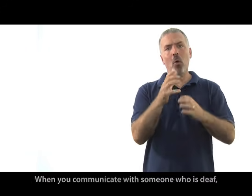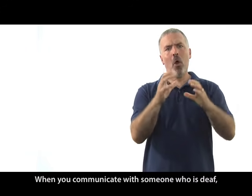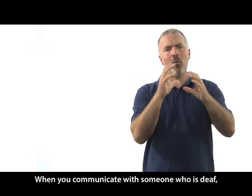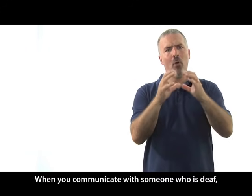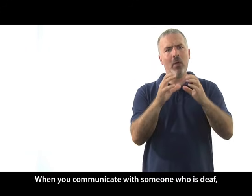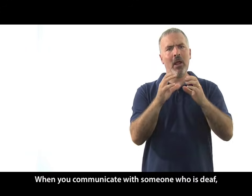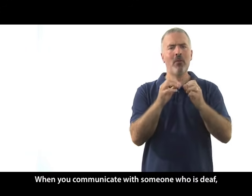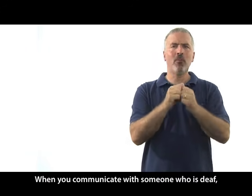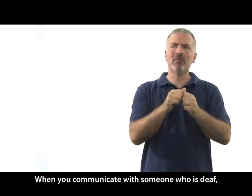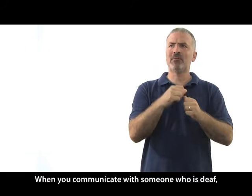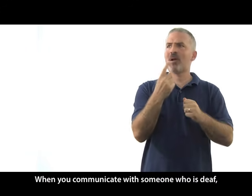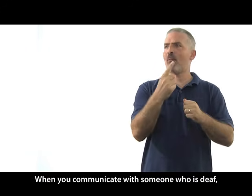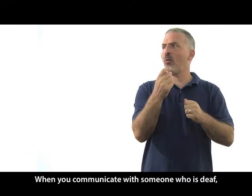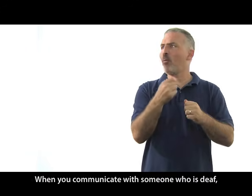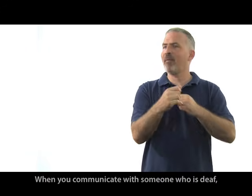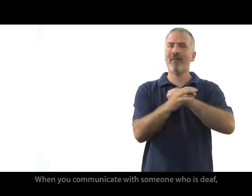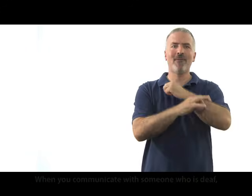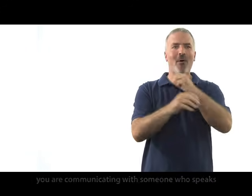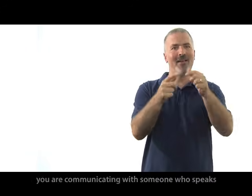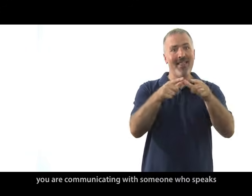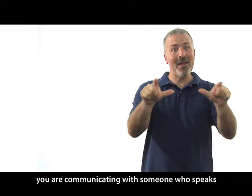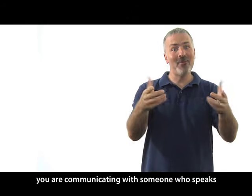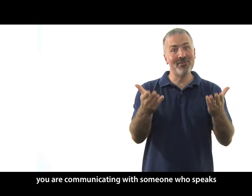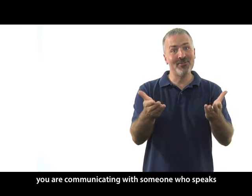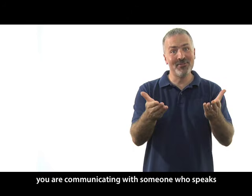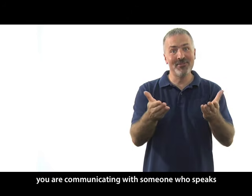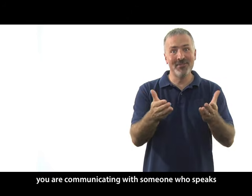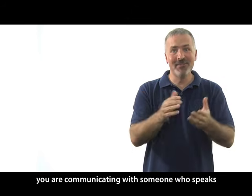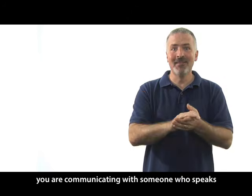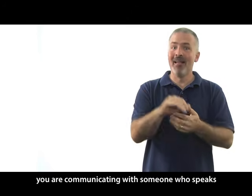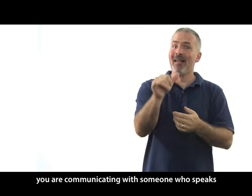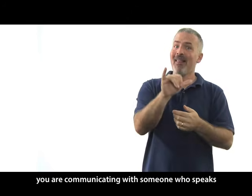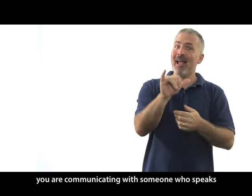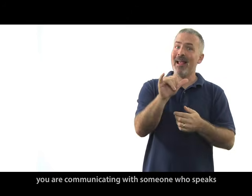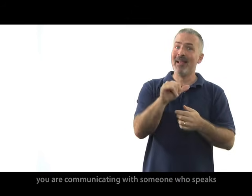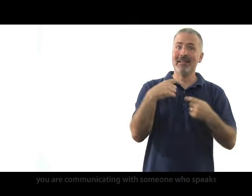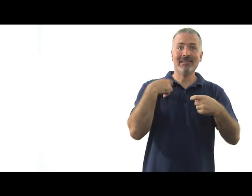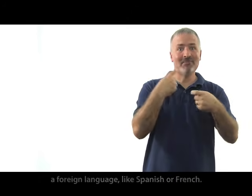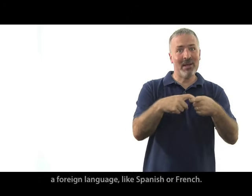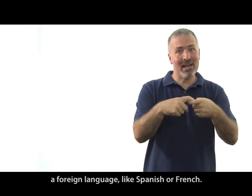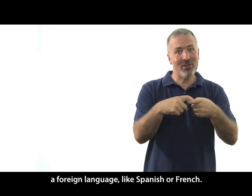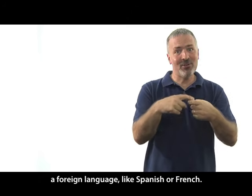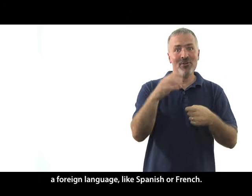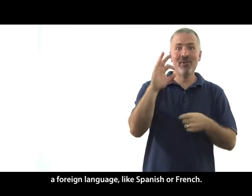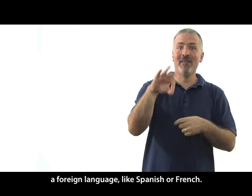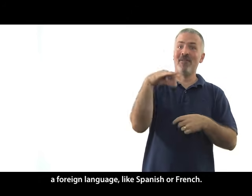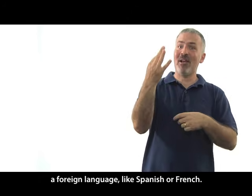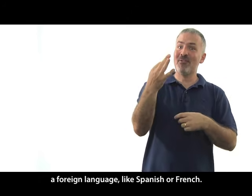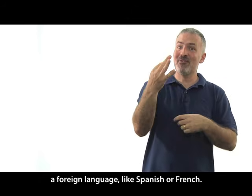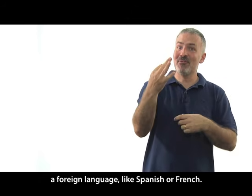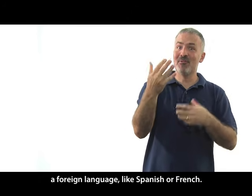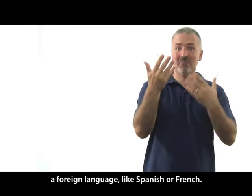When you communicate with someone who is deaf, you are communicating with someone who speaks a foreign language, like Spanish or